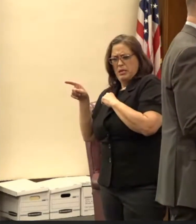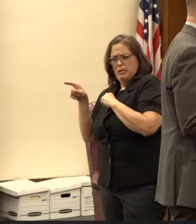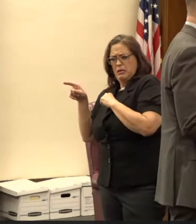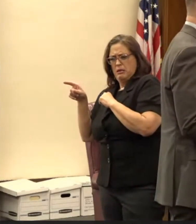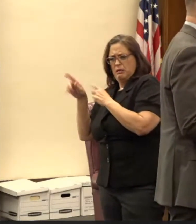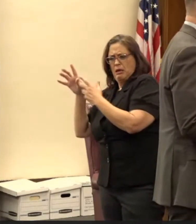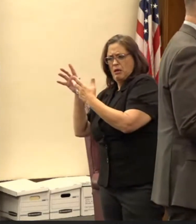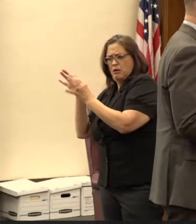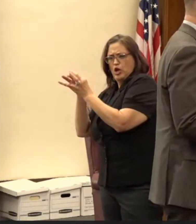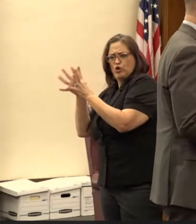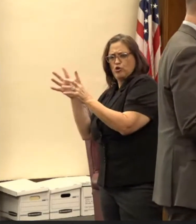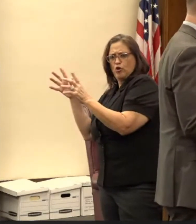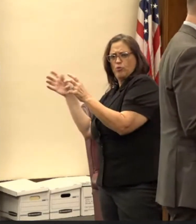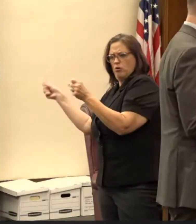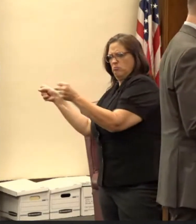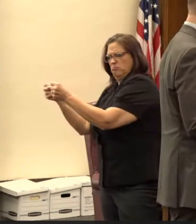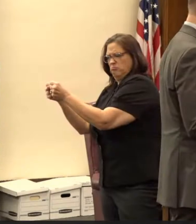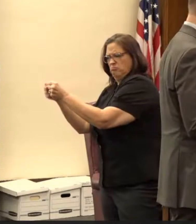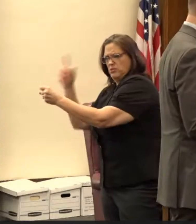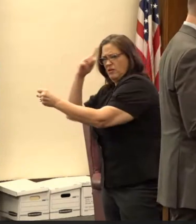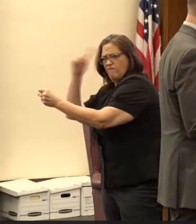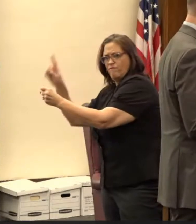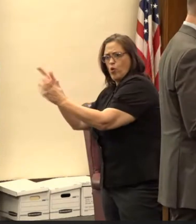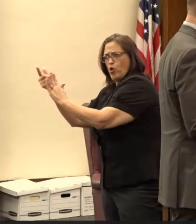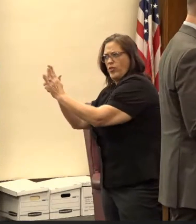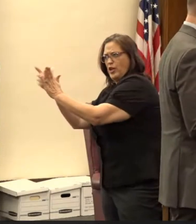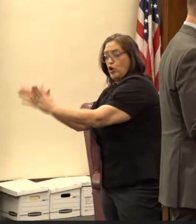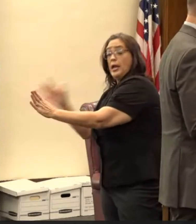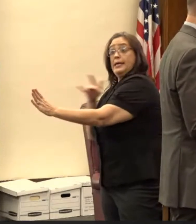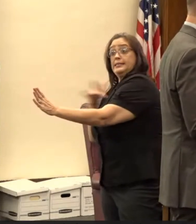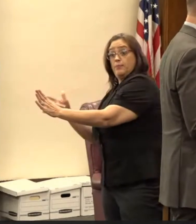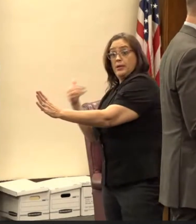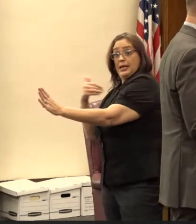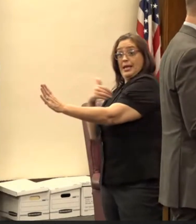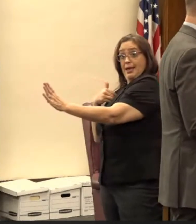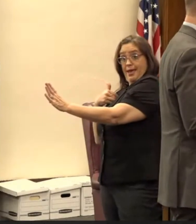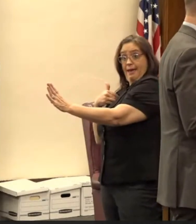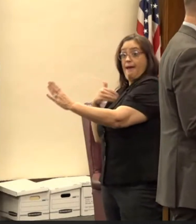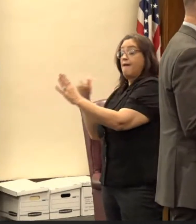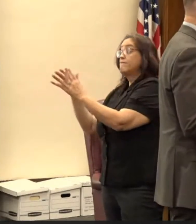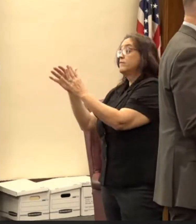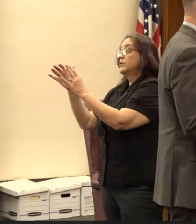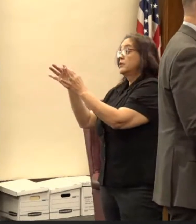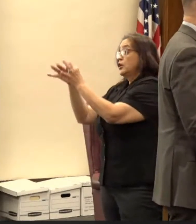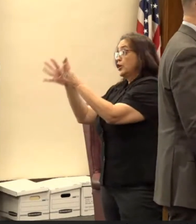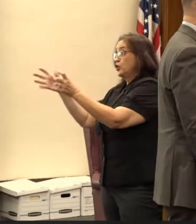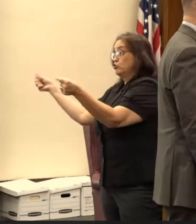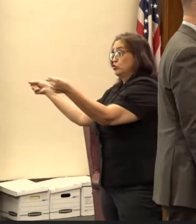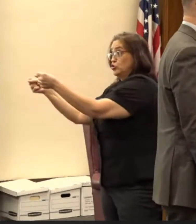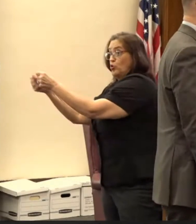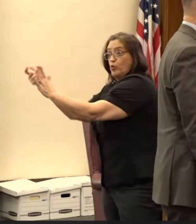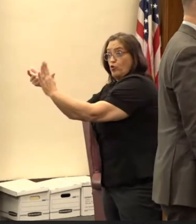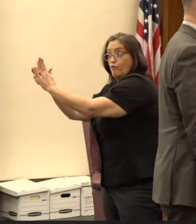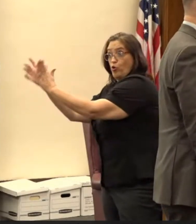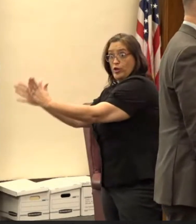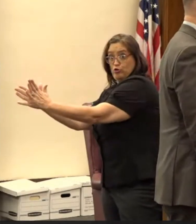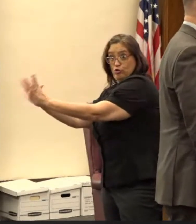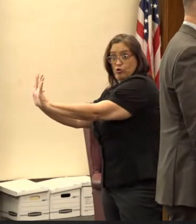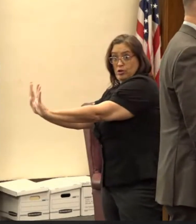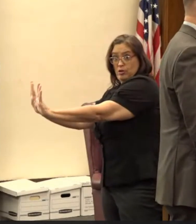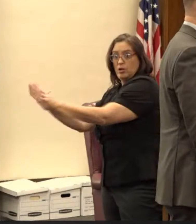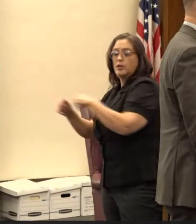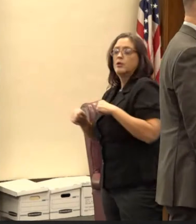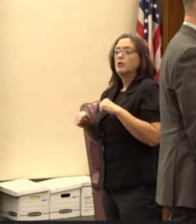because typically we will have an interpreter for the attorney. And usually if it's a public defender, the court will provide that. But in this situation, I believe it was a